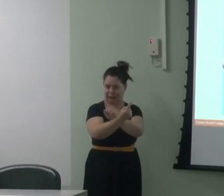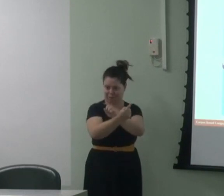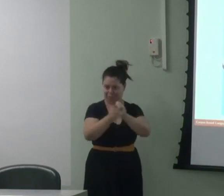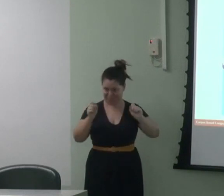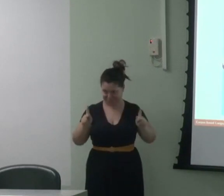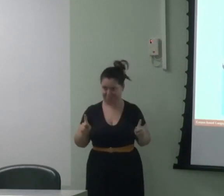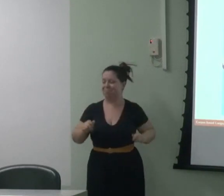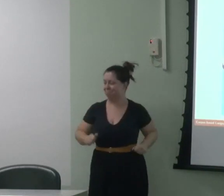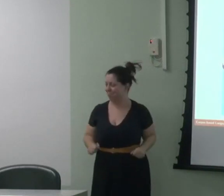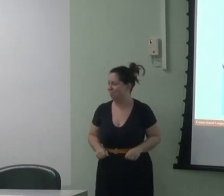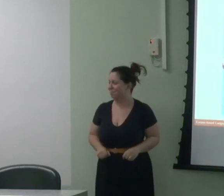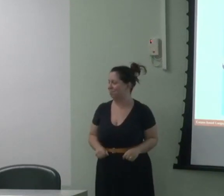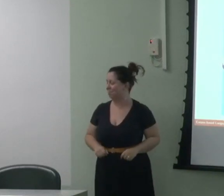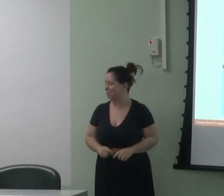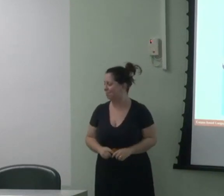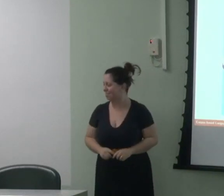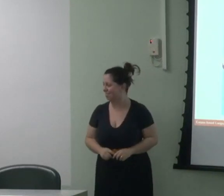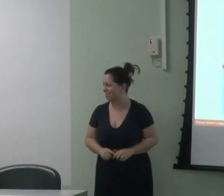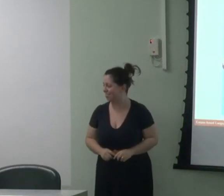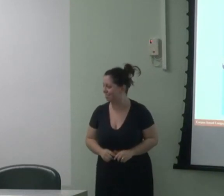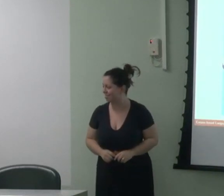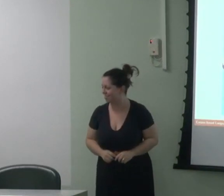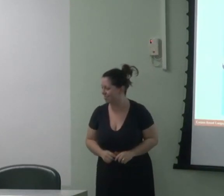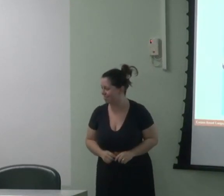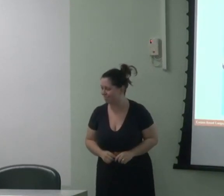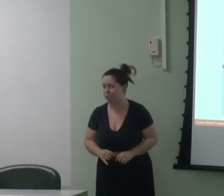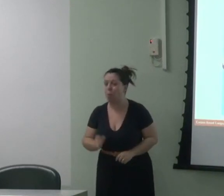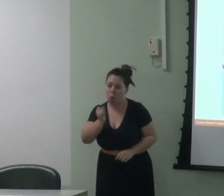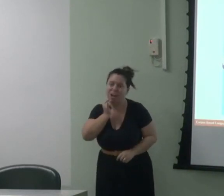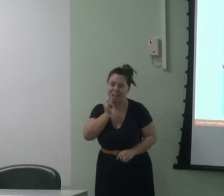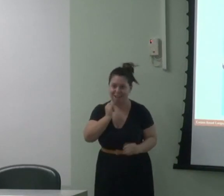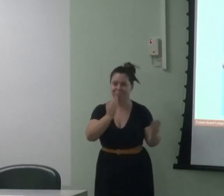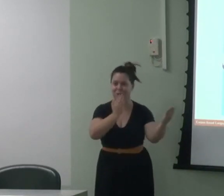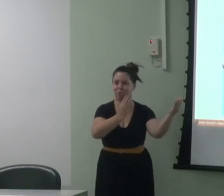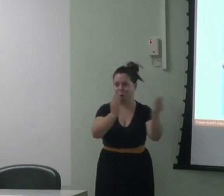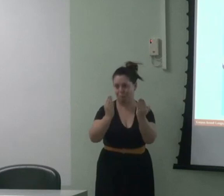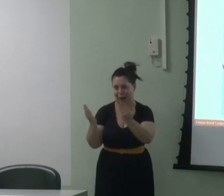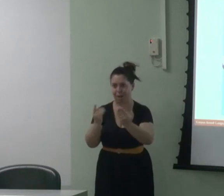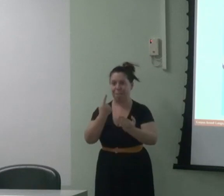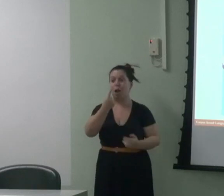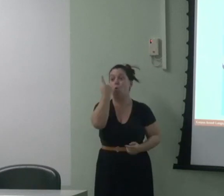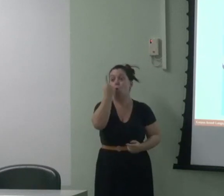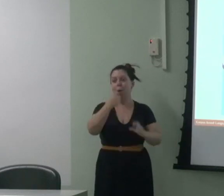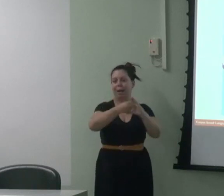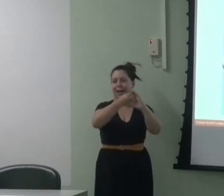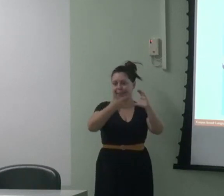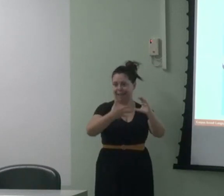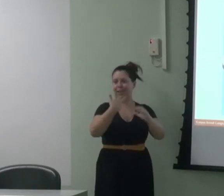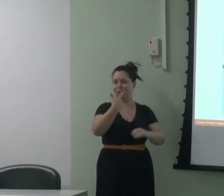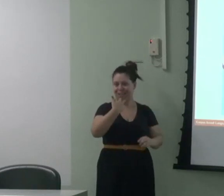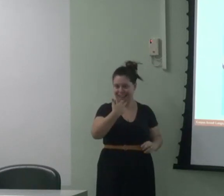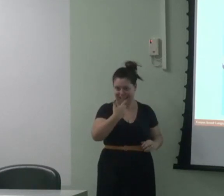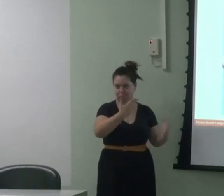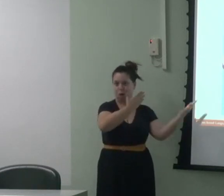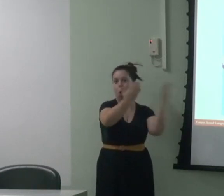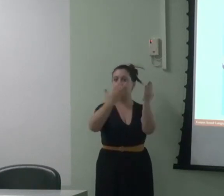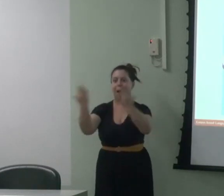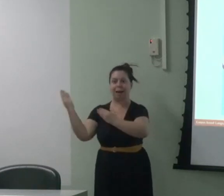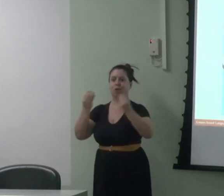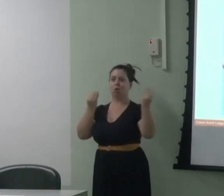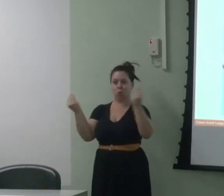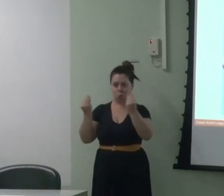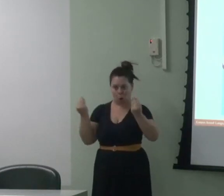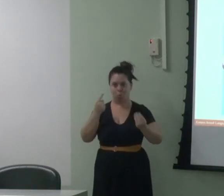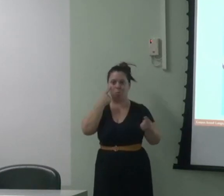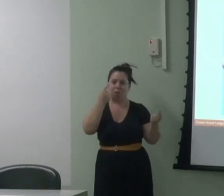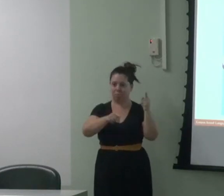or other linguistic literature. And I would claim that with a collection like UD, you can actually quantify these